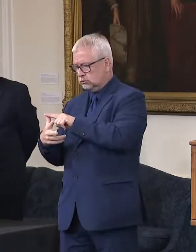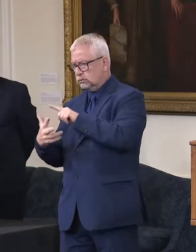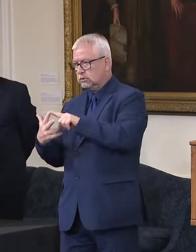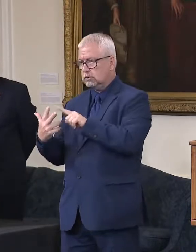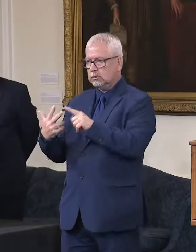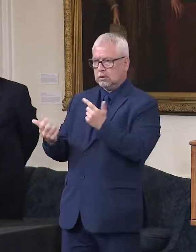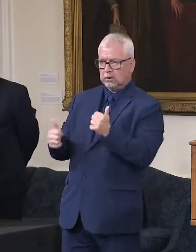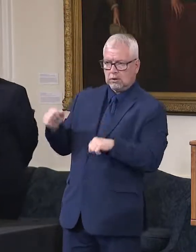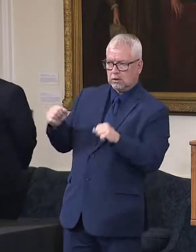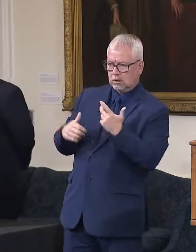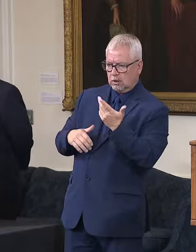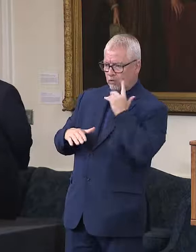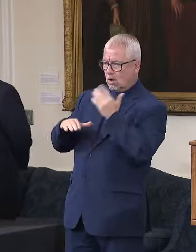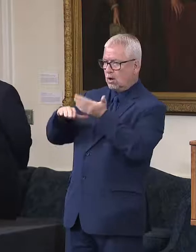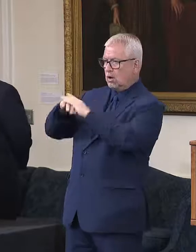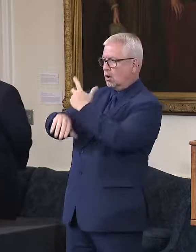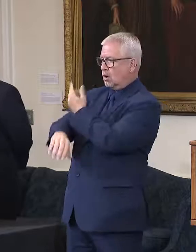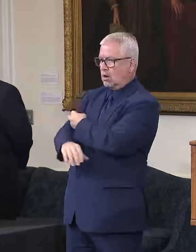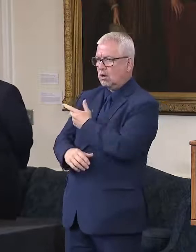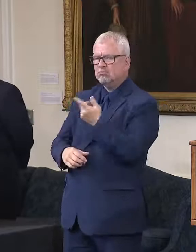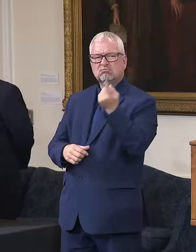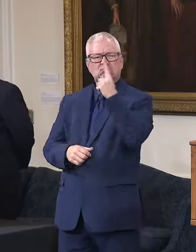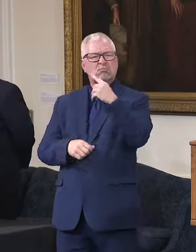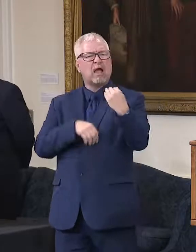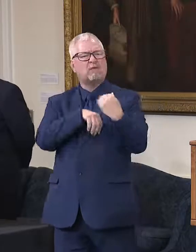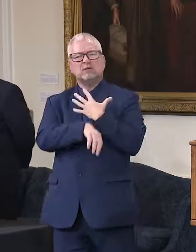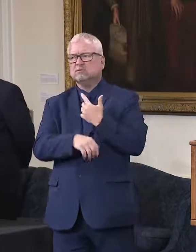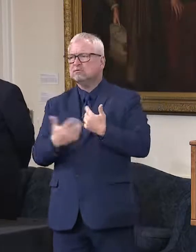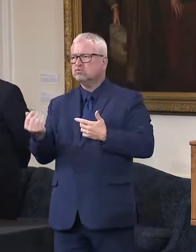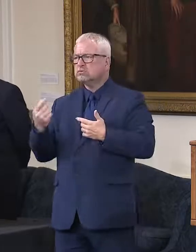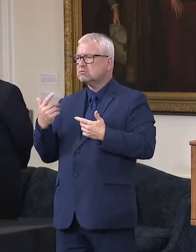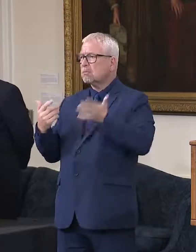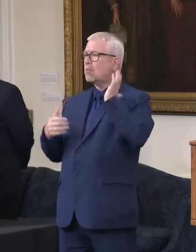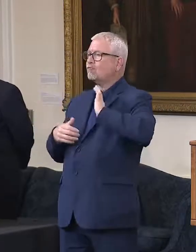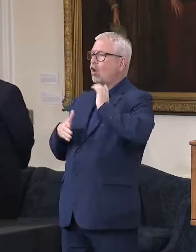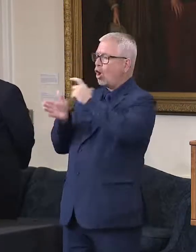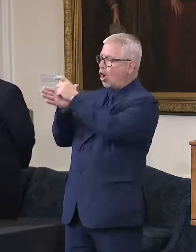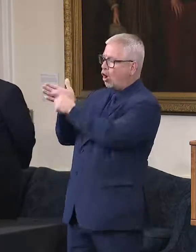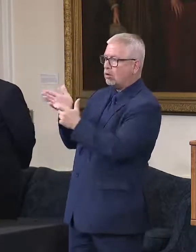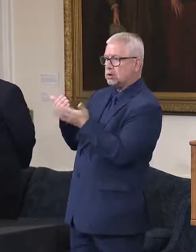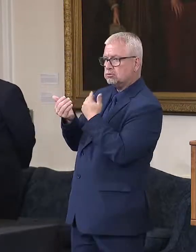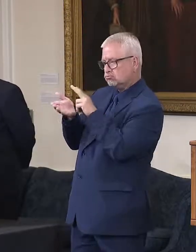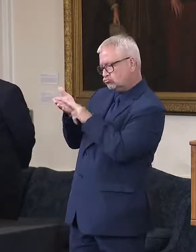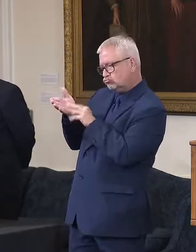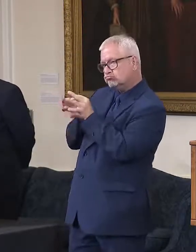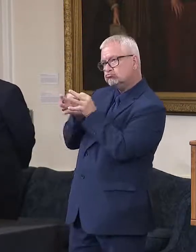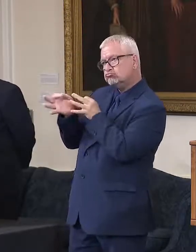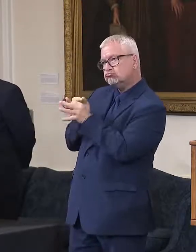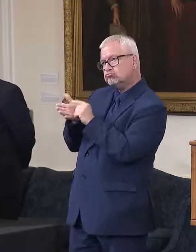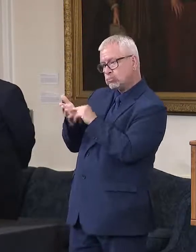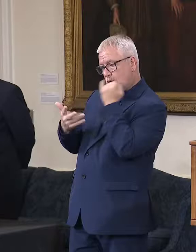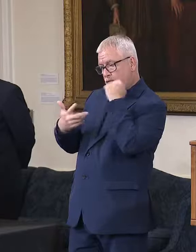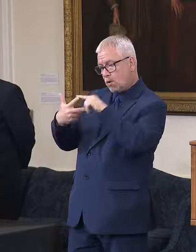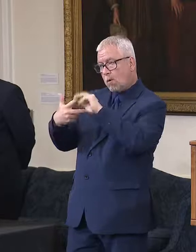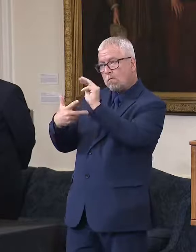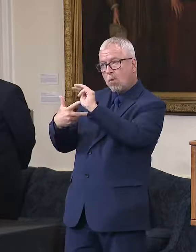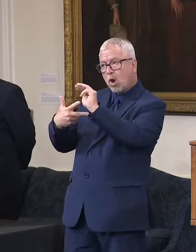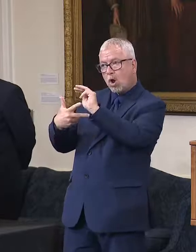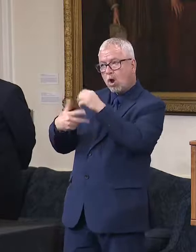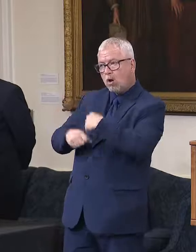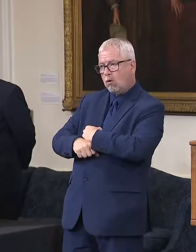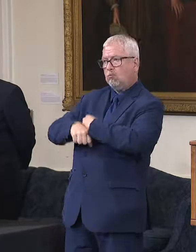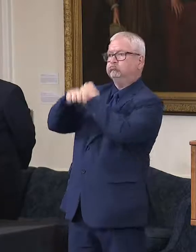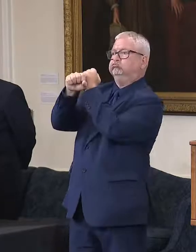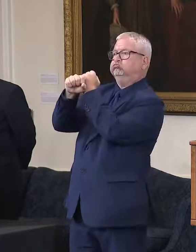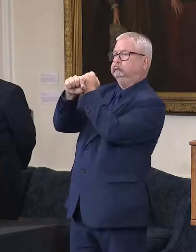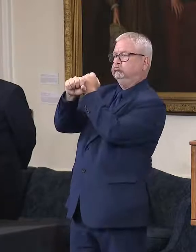mean, we've all read that if you get a Moderna, your immunity rises higher than if you get the others, and J&J. So do you